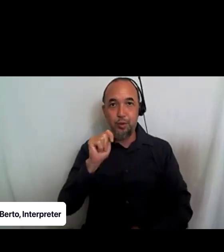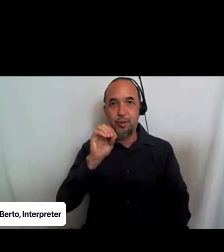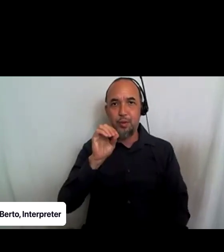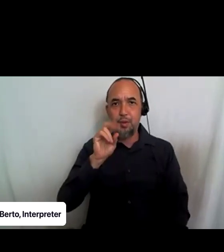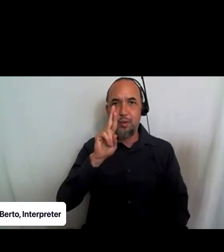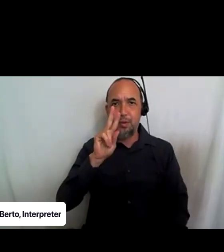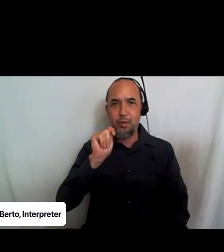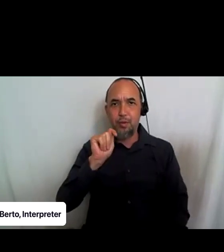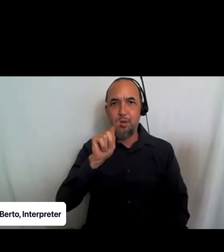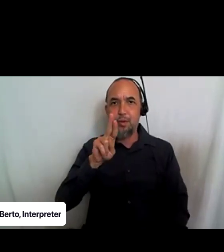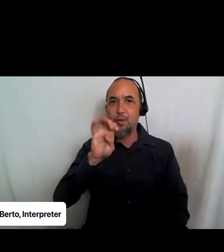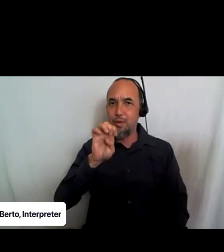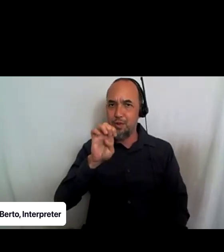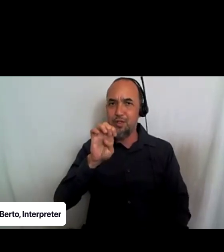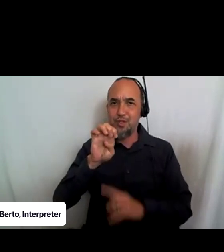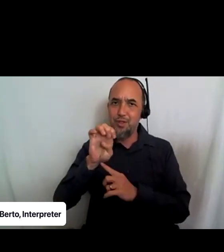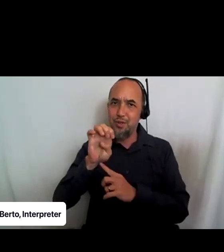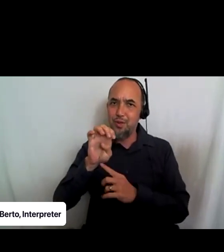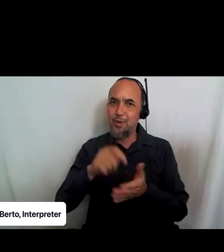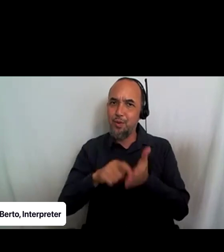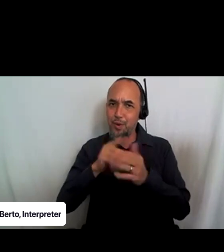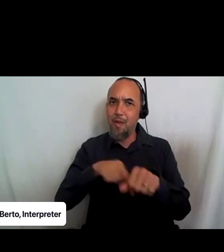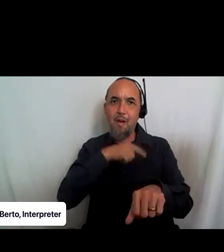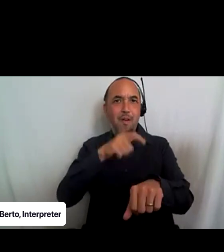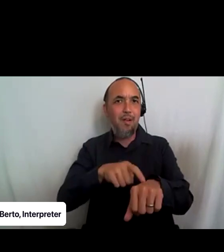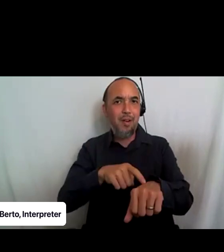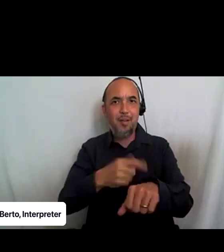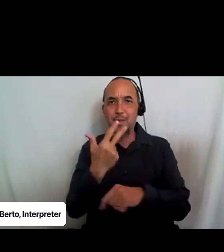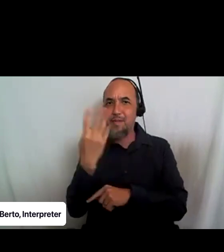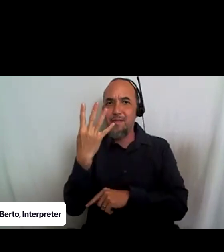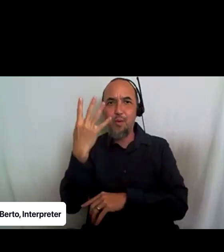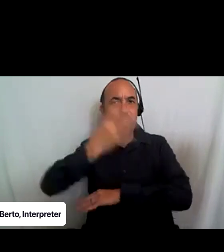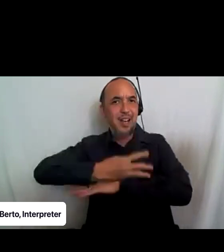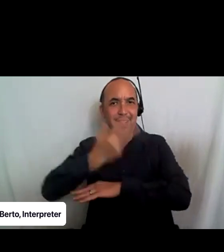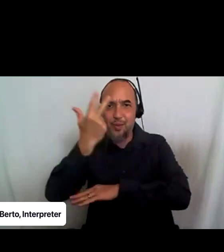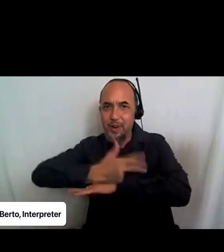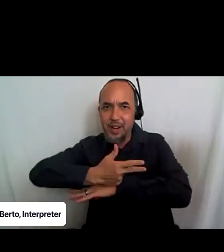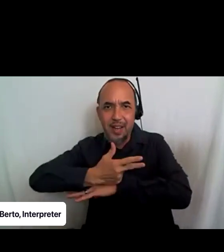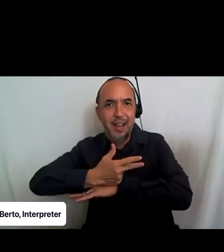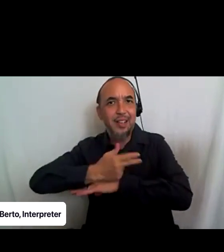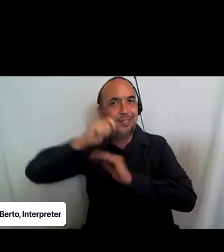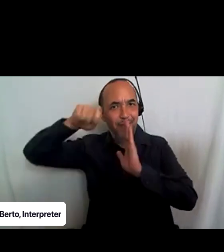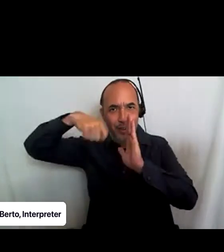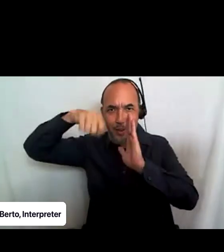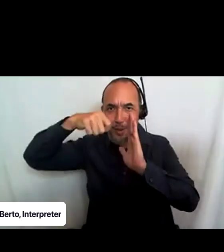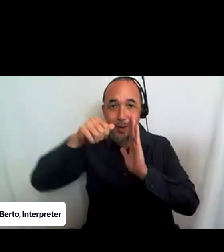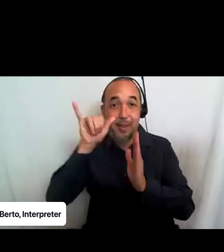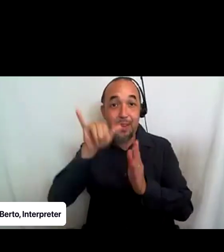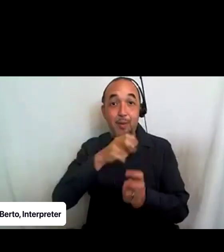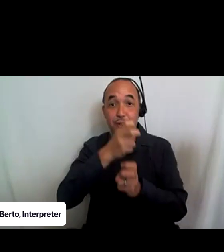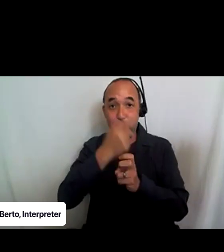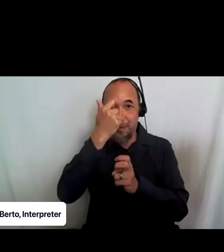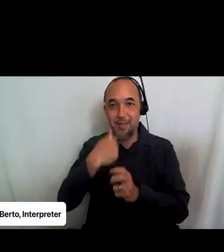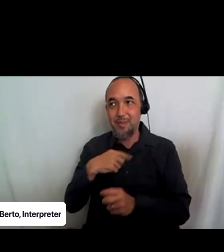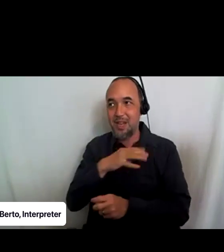long, long shoot. That was 3 or 4 days of shooting. And that was really hard because me and Samson were in these head